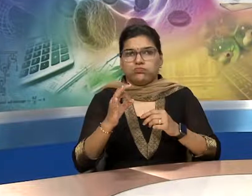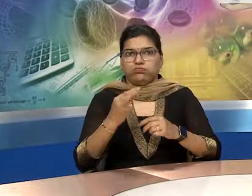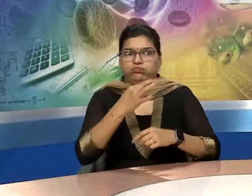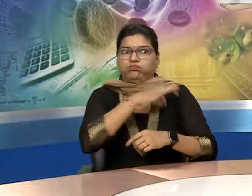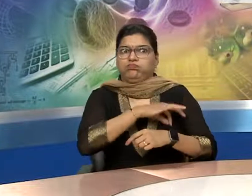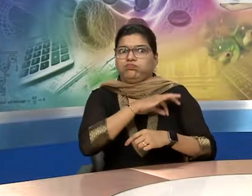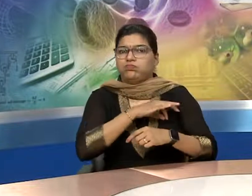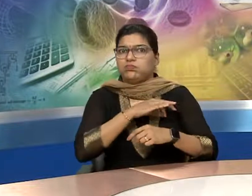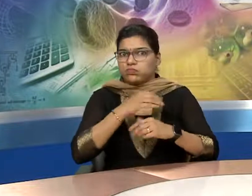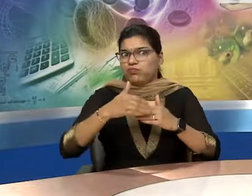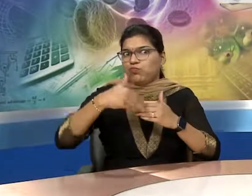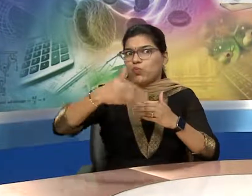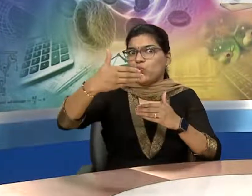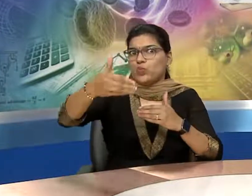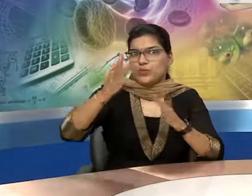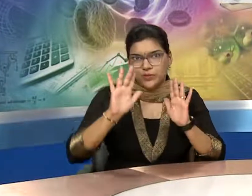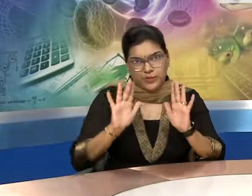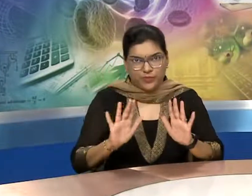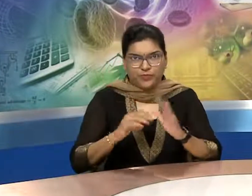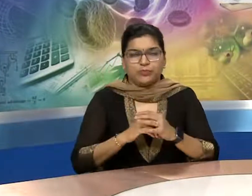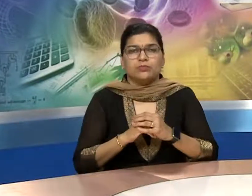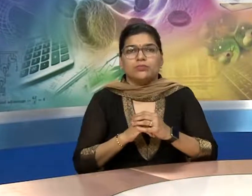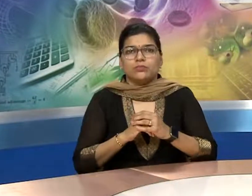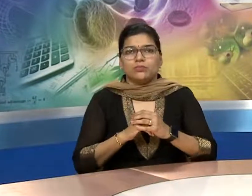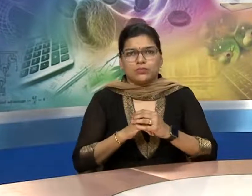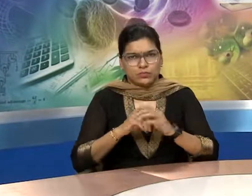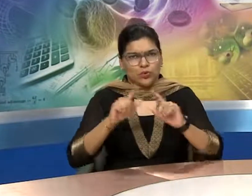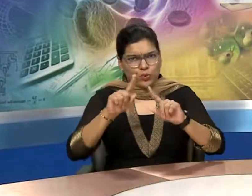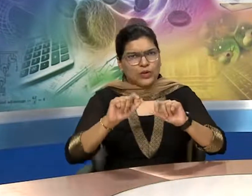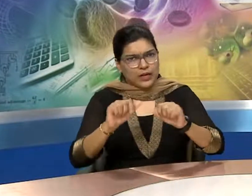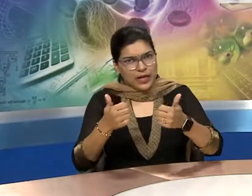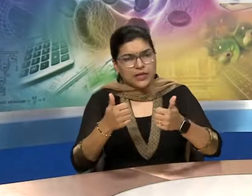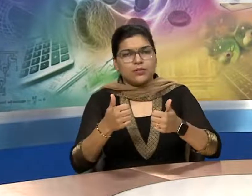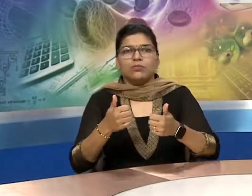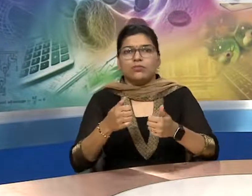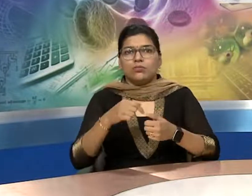We all know that library plays an important role.